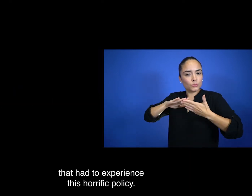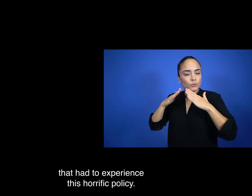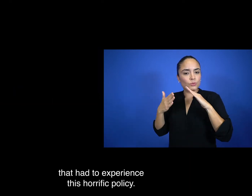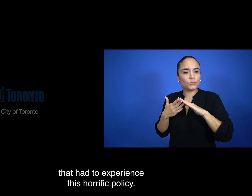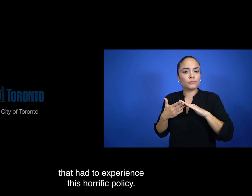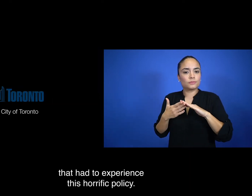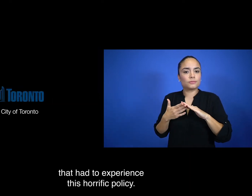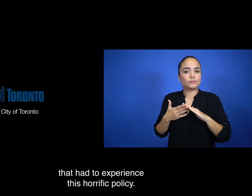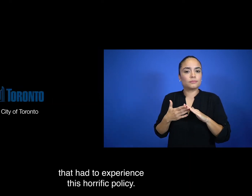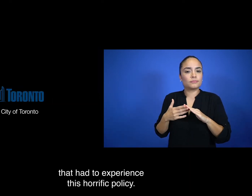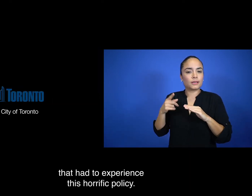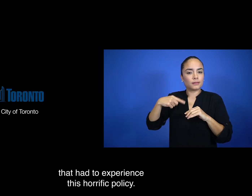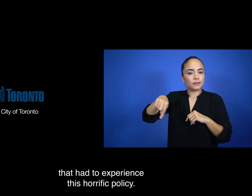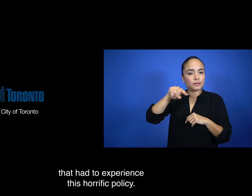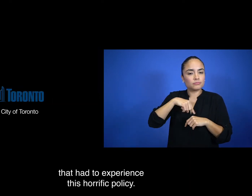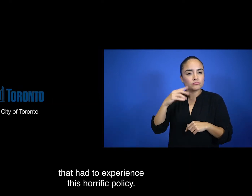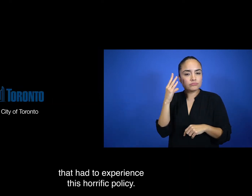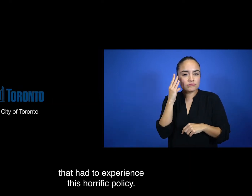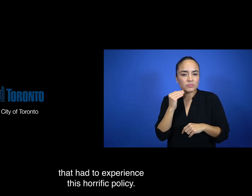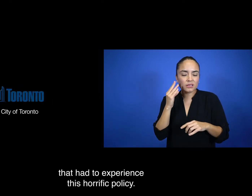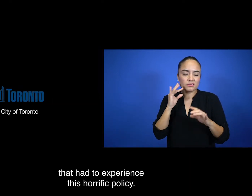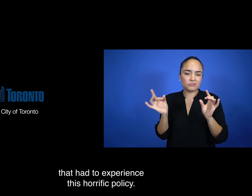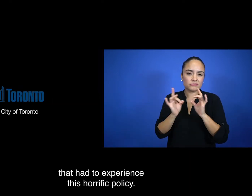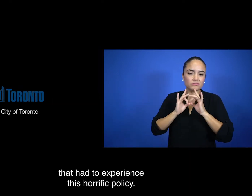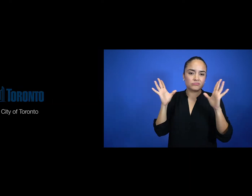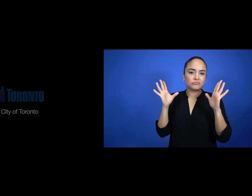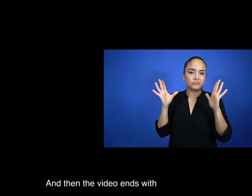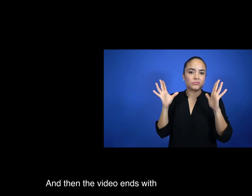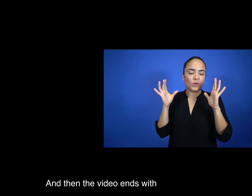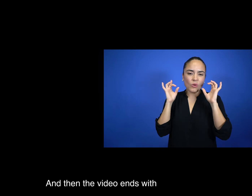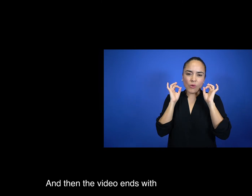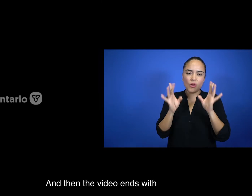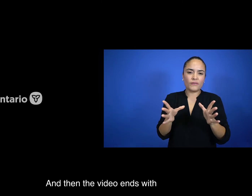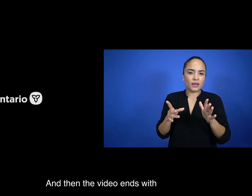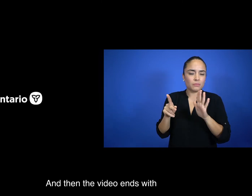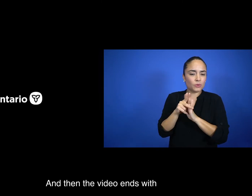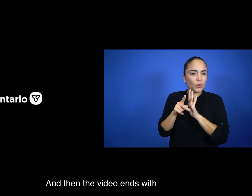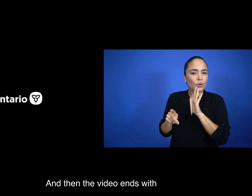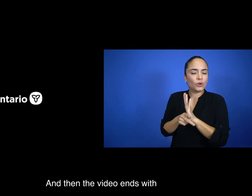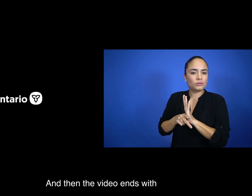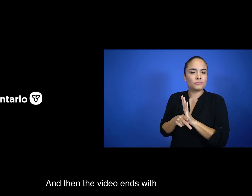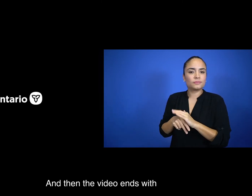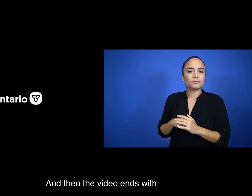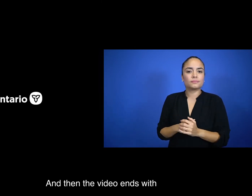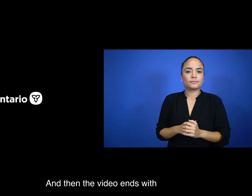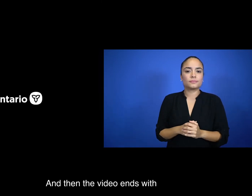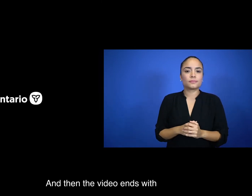this horrific policy. And then the video ends with a